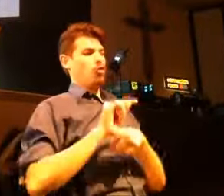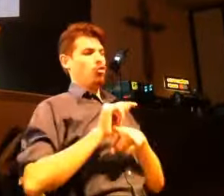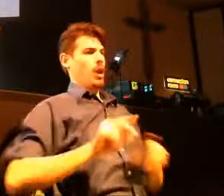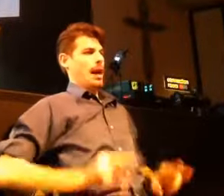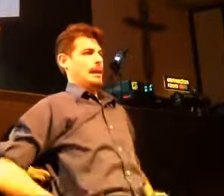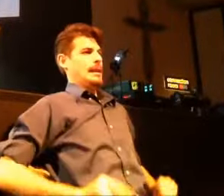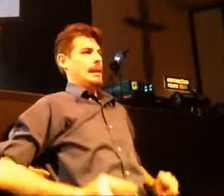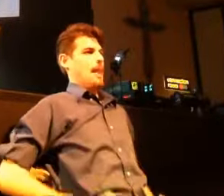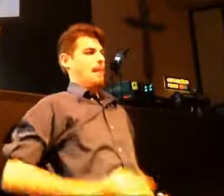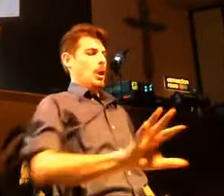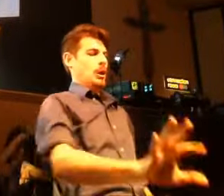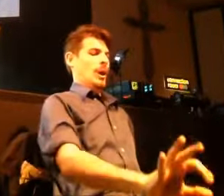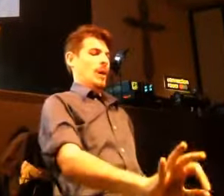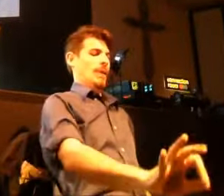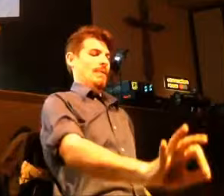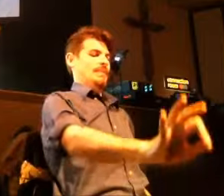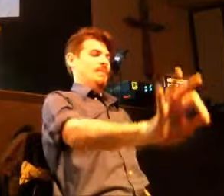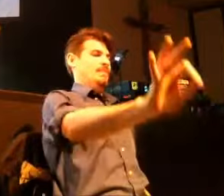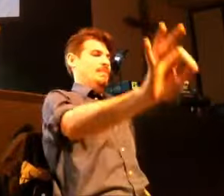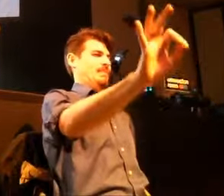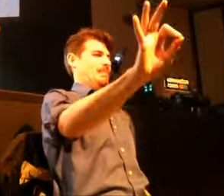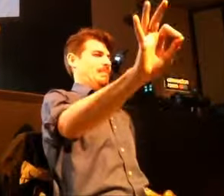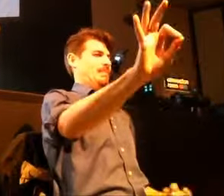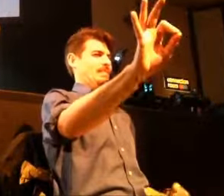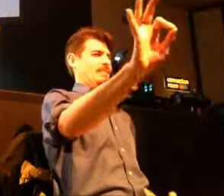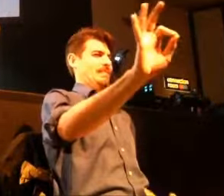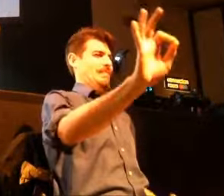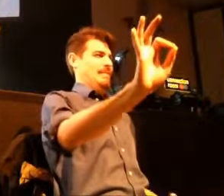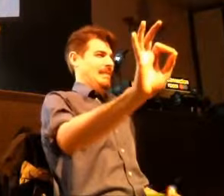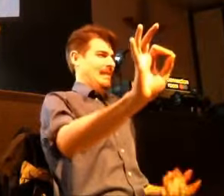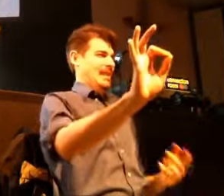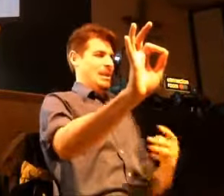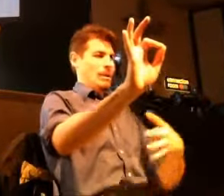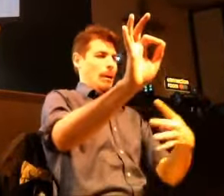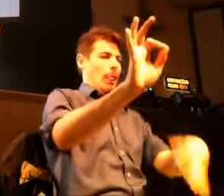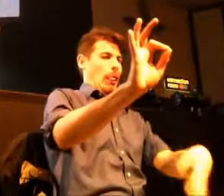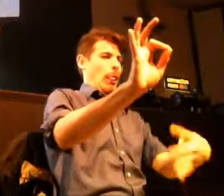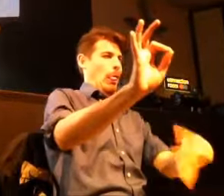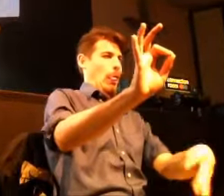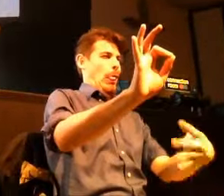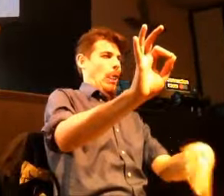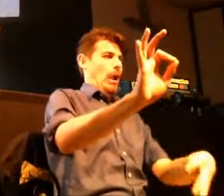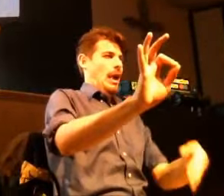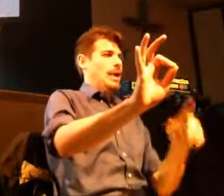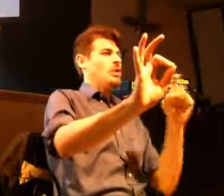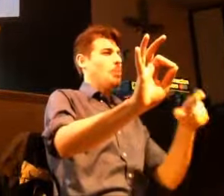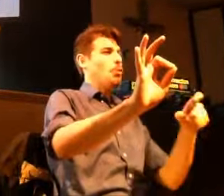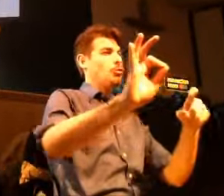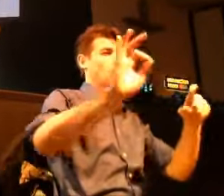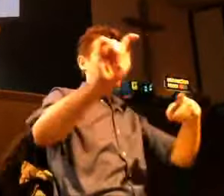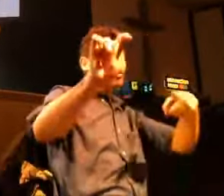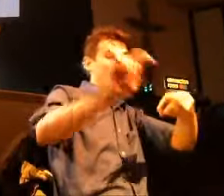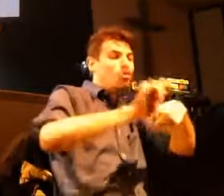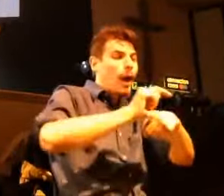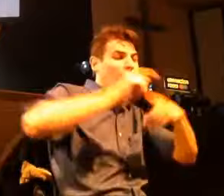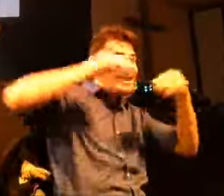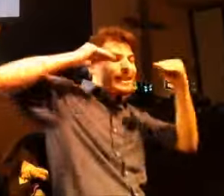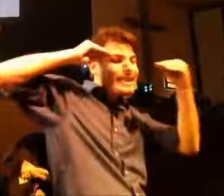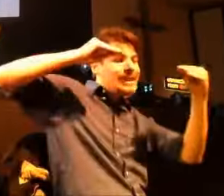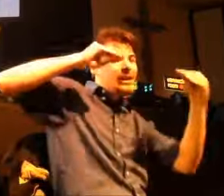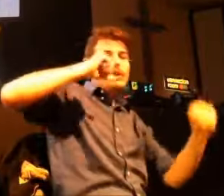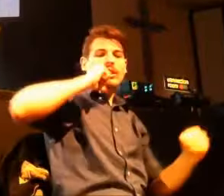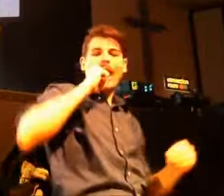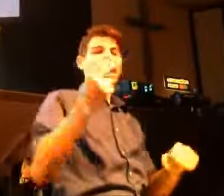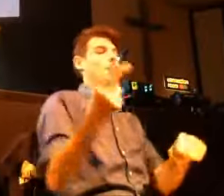is never, you sit there and you say, it's a training pant, son. You train in them. And it just